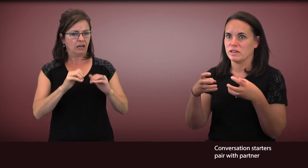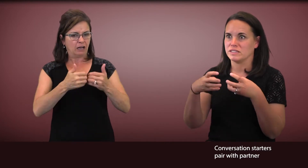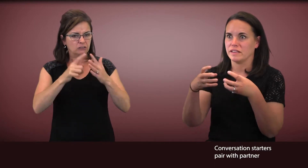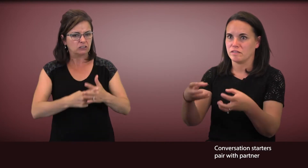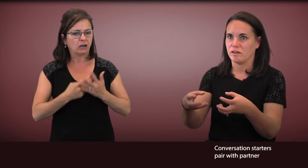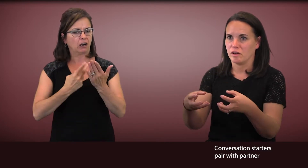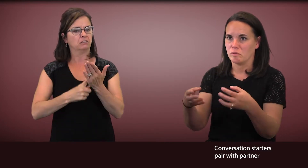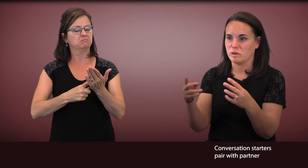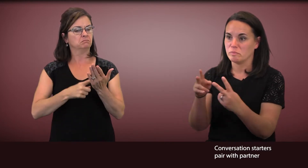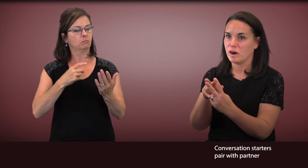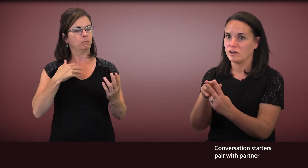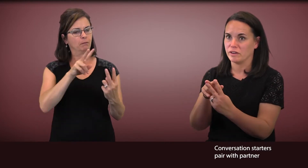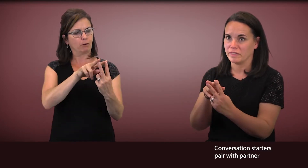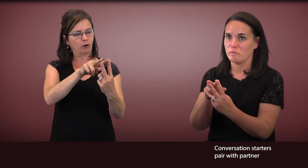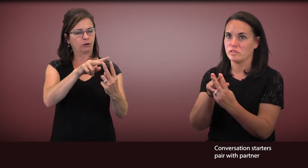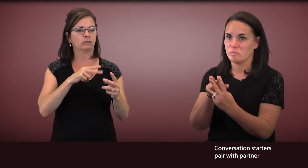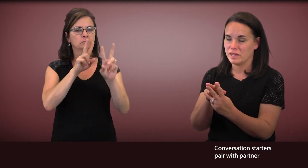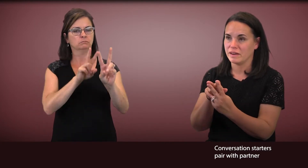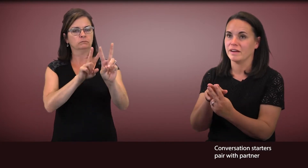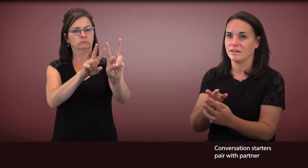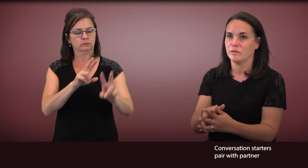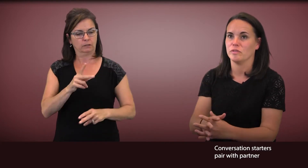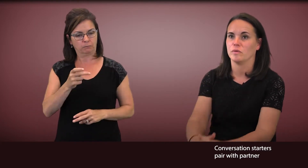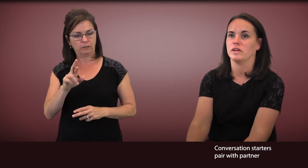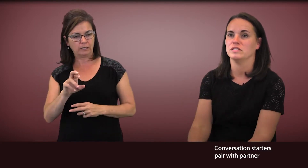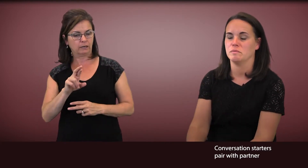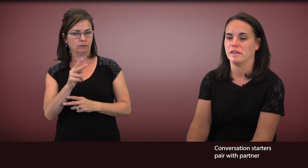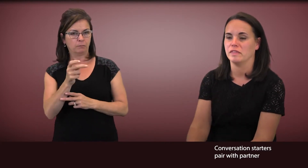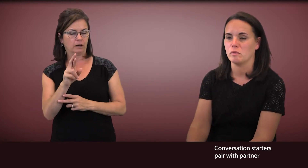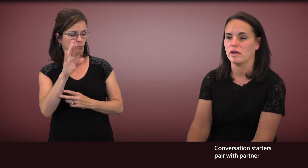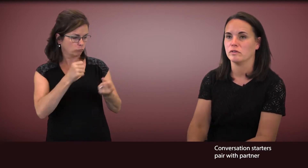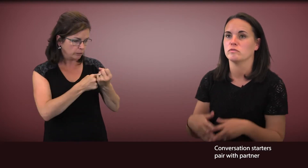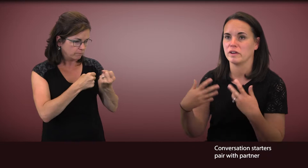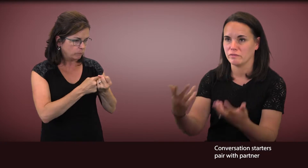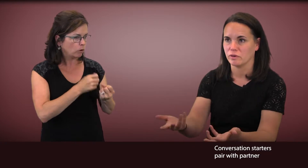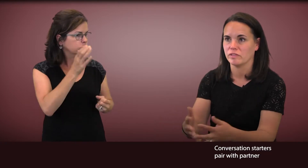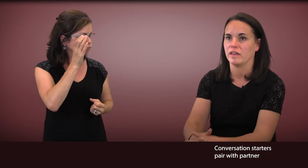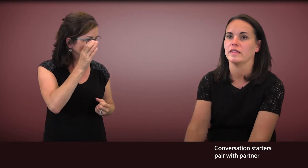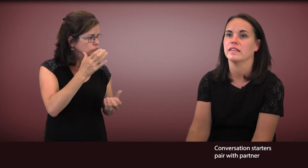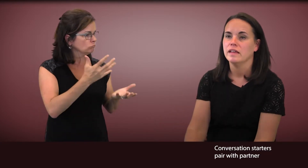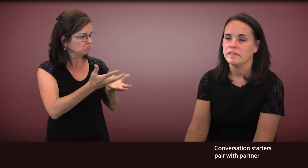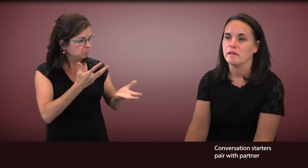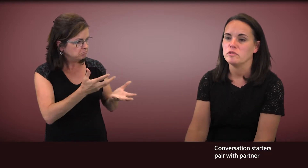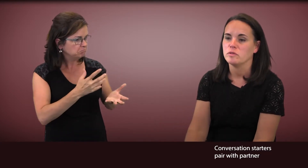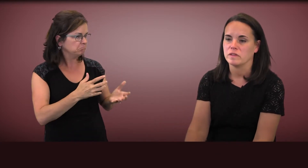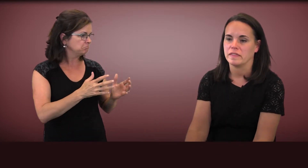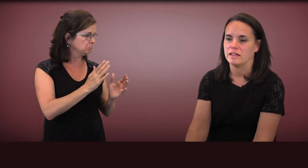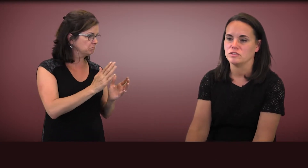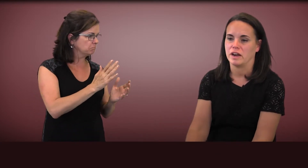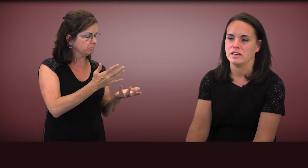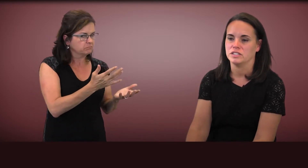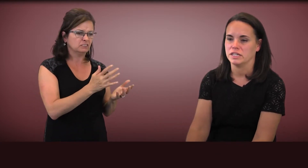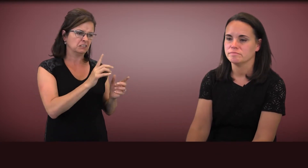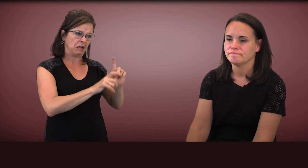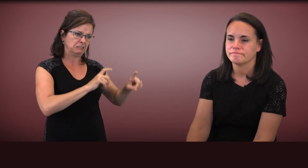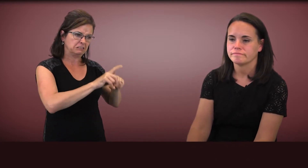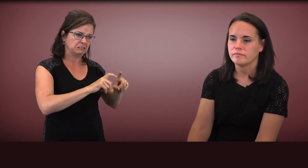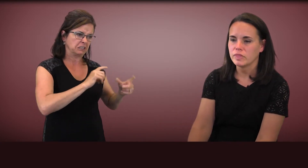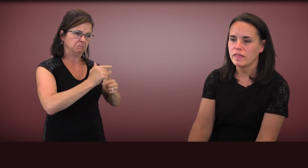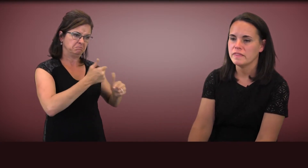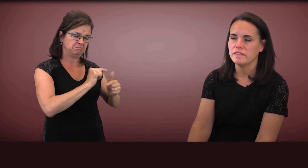idea of what to get started on, but partnering them with a peer who's going to be the one who's reinforcing them using that